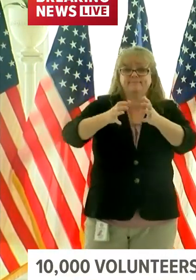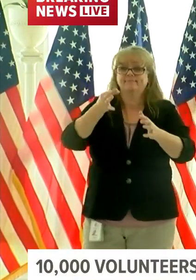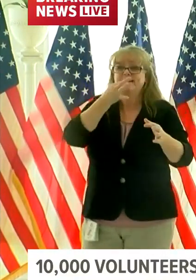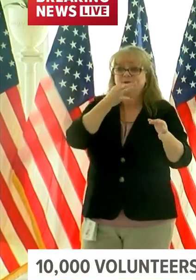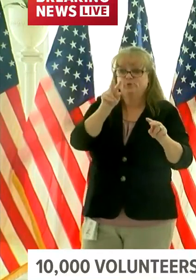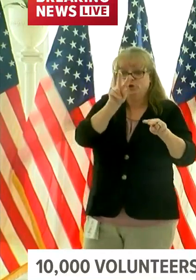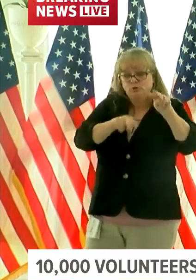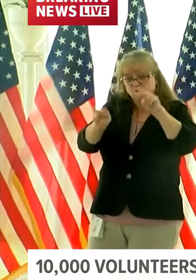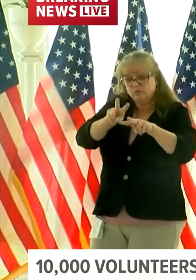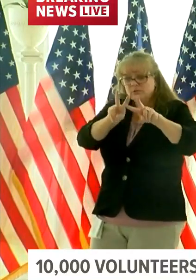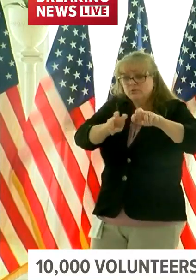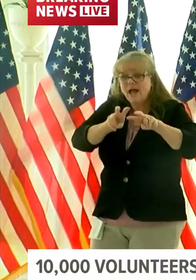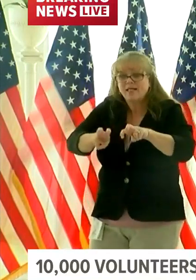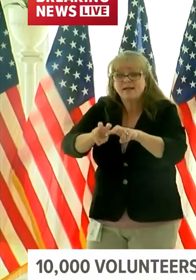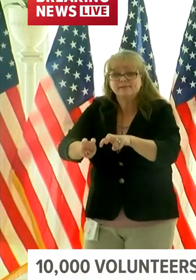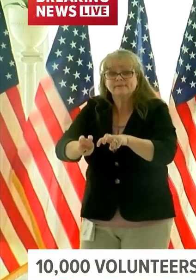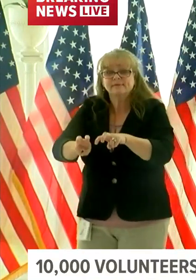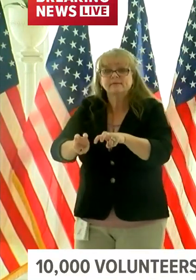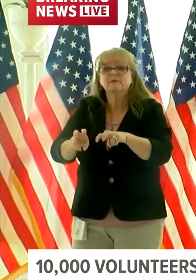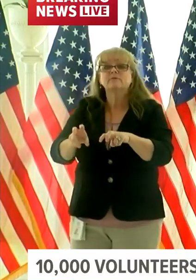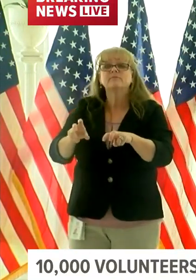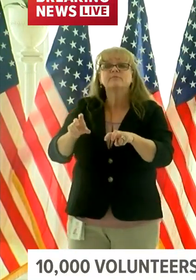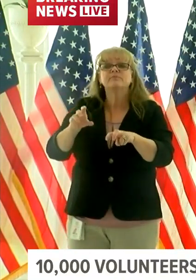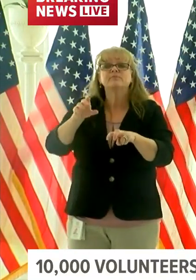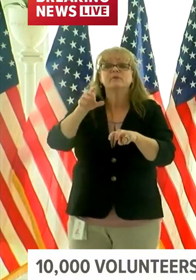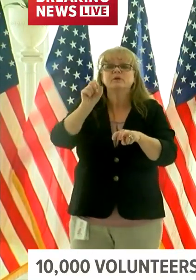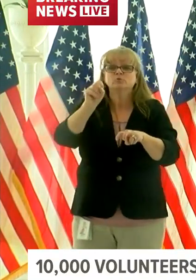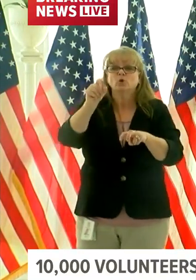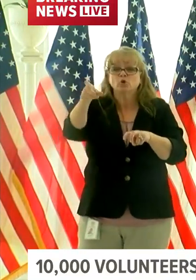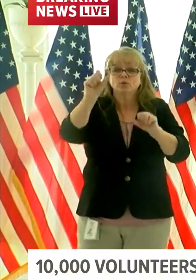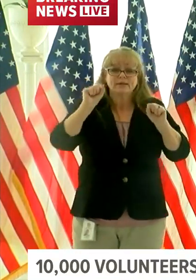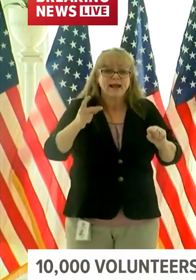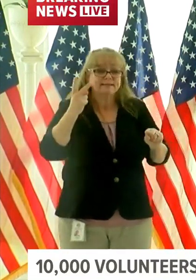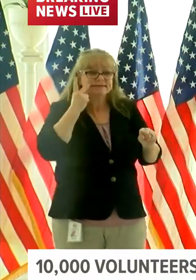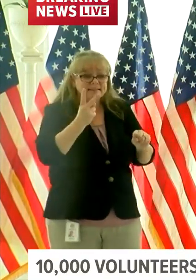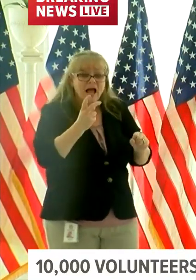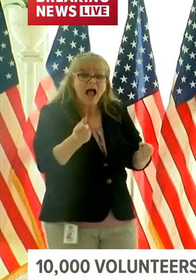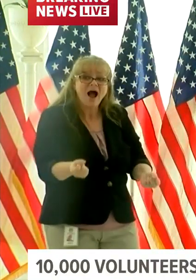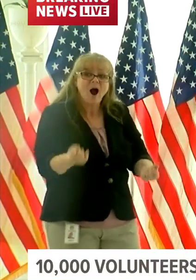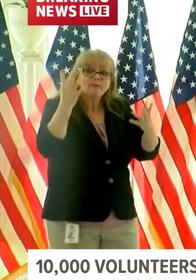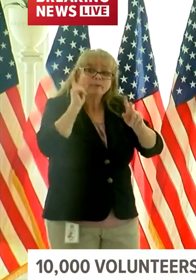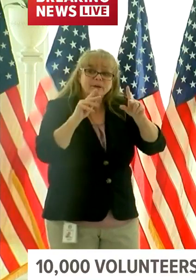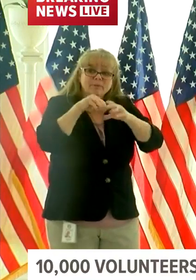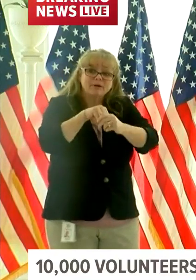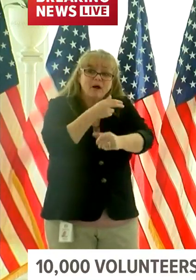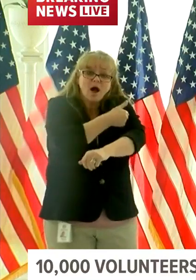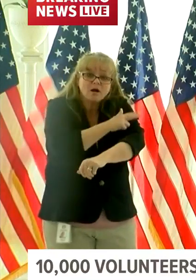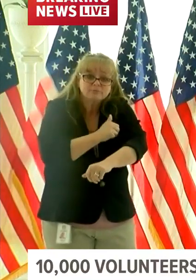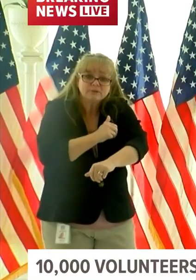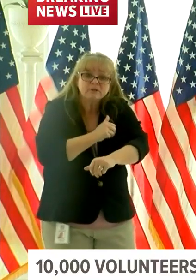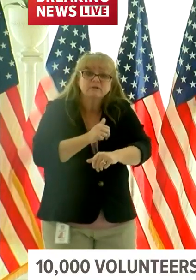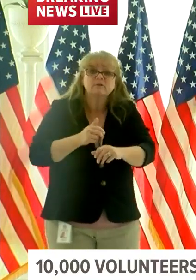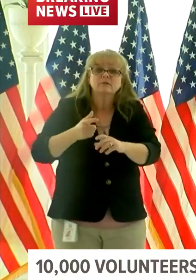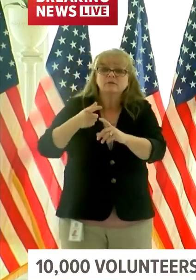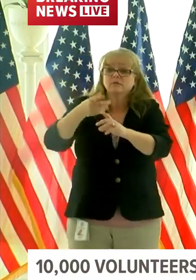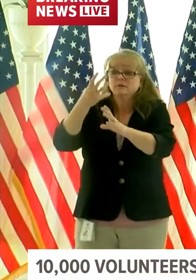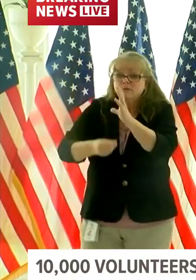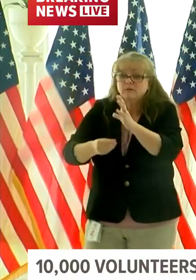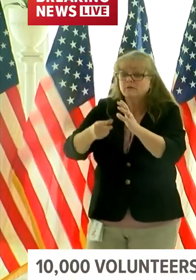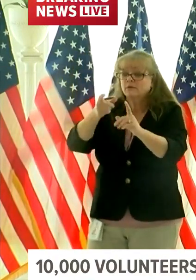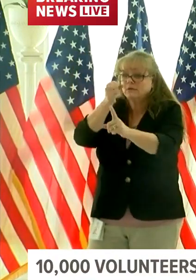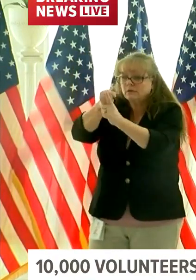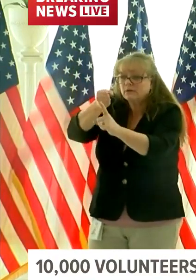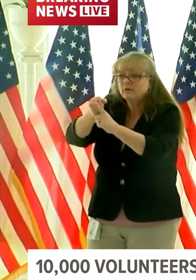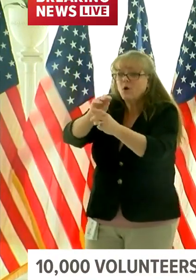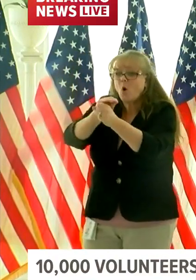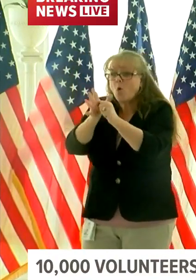literally things like the number of people in hospitals, the number on vents, and the number that are diagnosed, that we expect that impact from